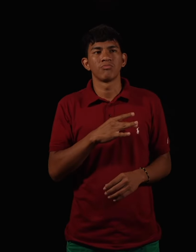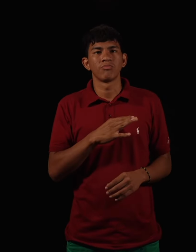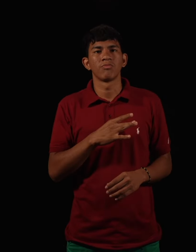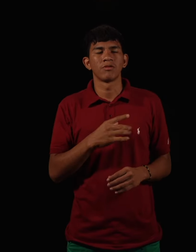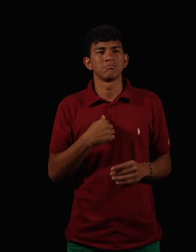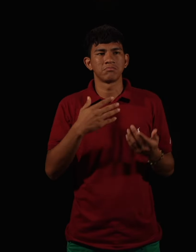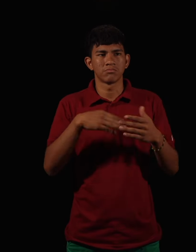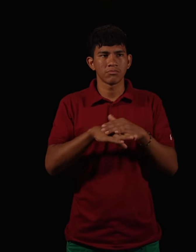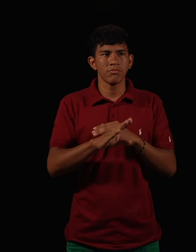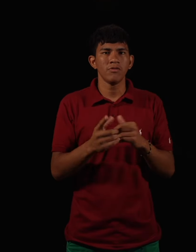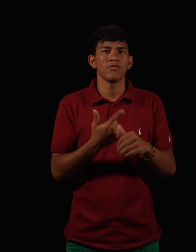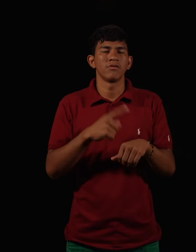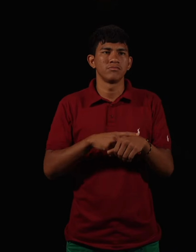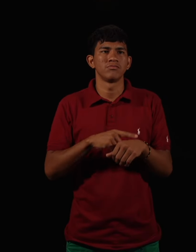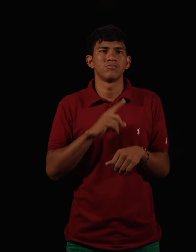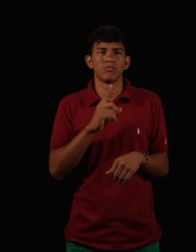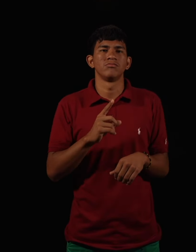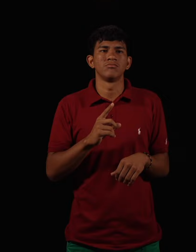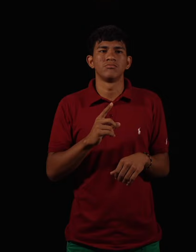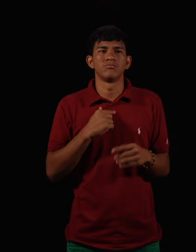She taught the deaf class, and it was really great.